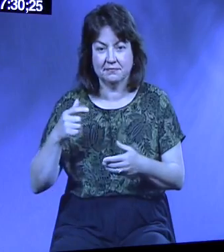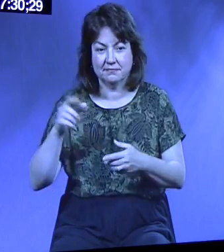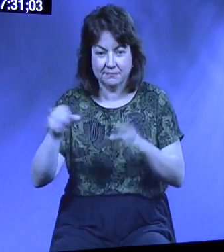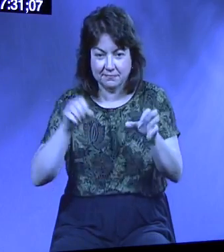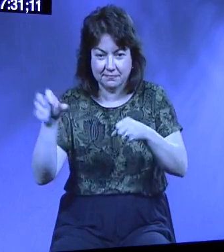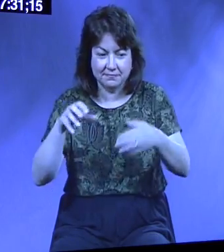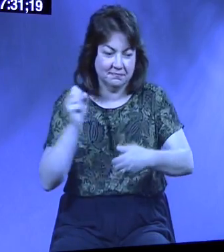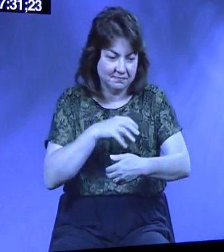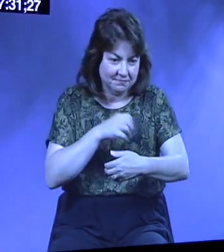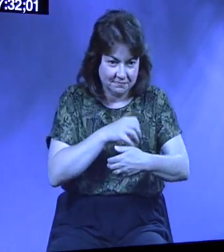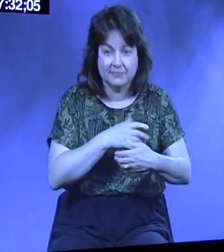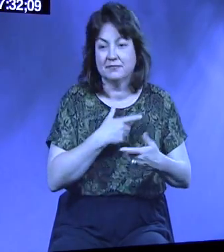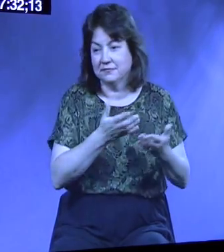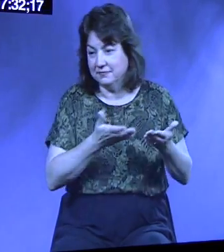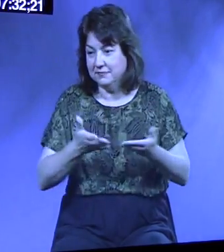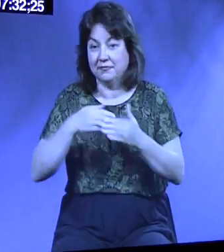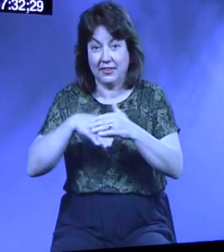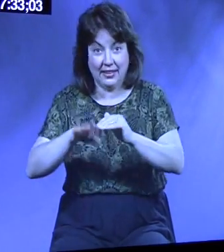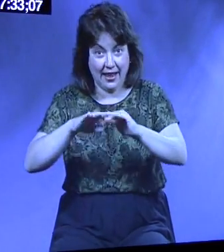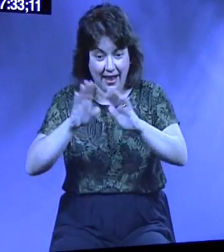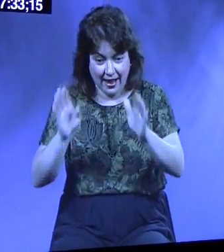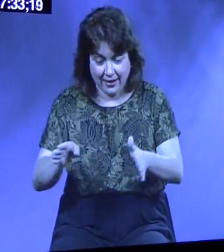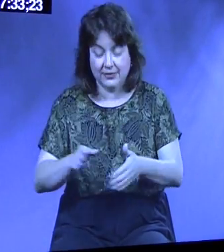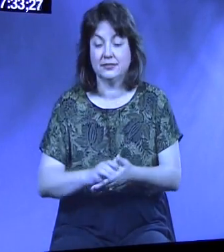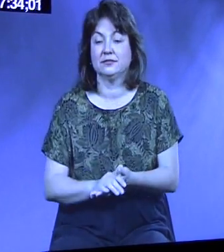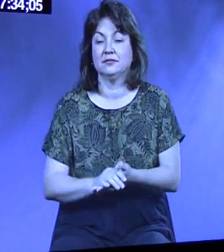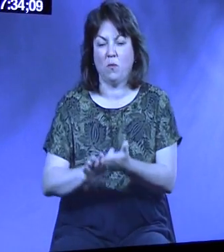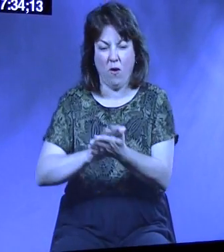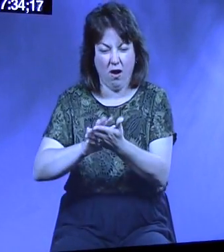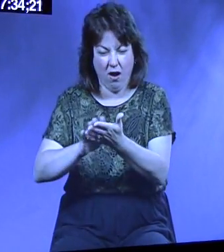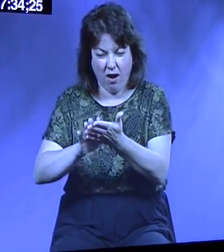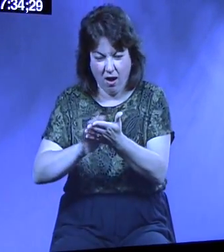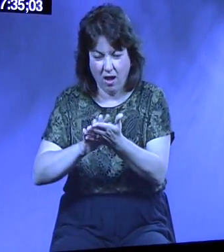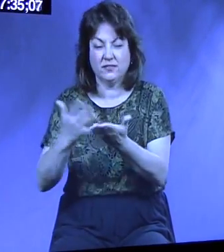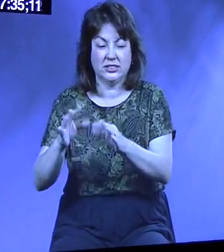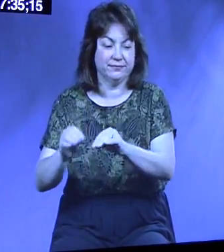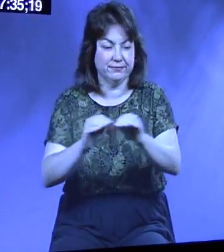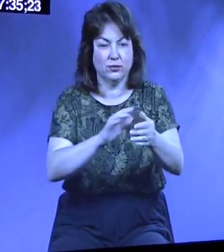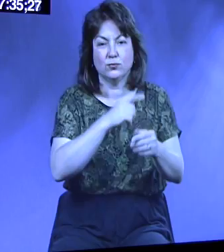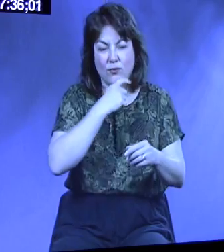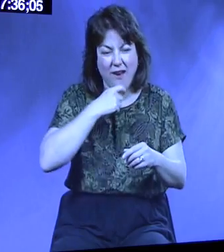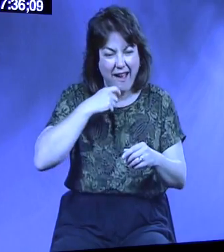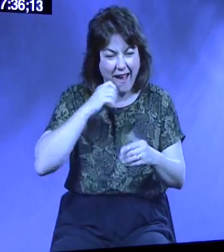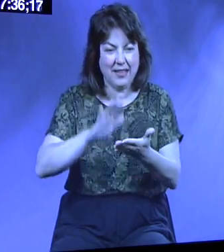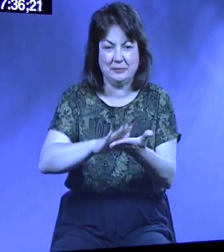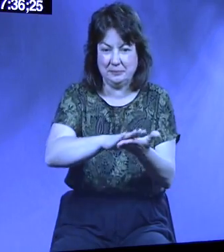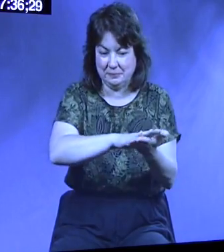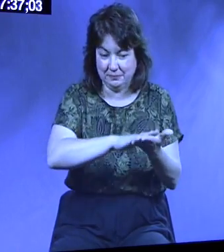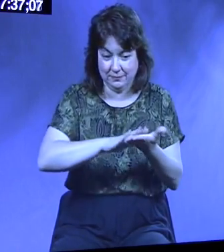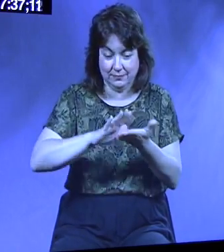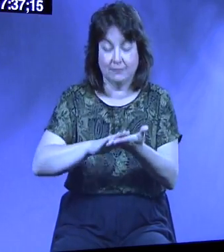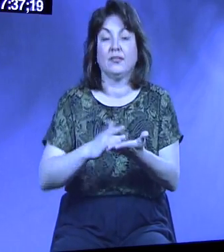So I went ahead and I picked all my peppers, washed them off, patted them